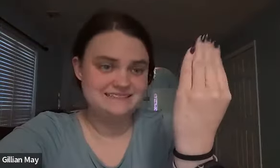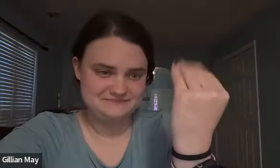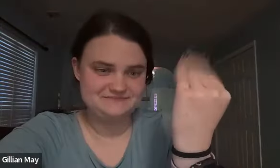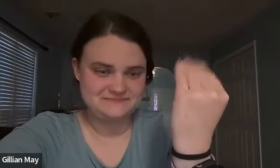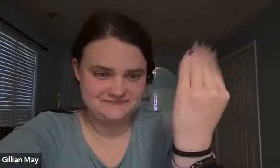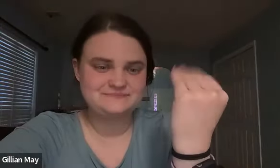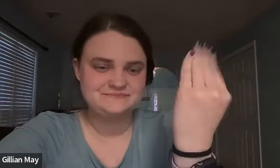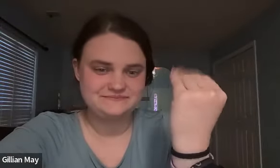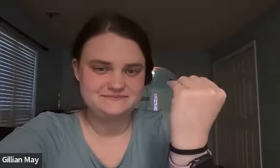14.